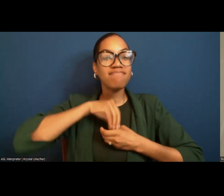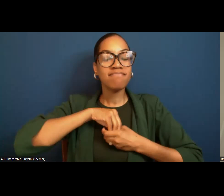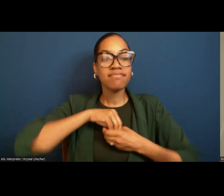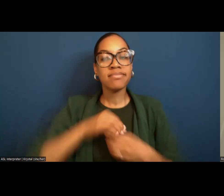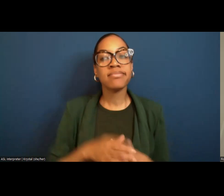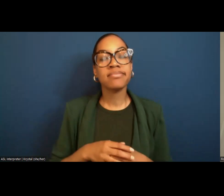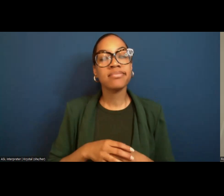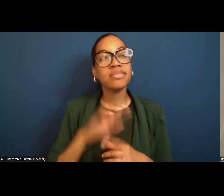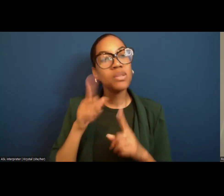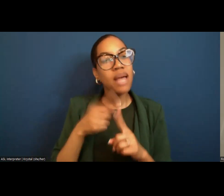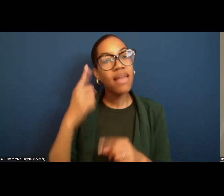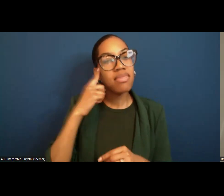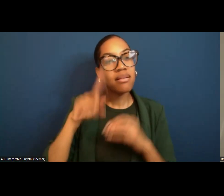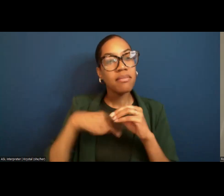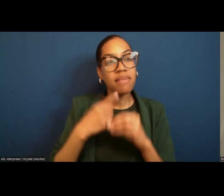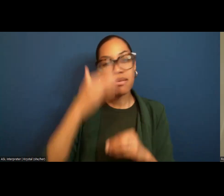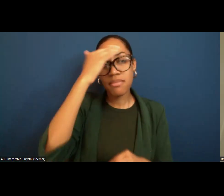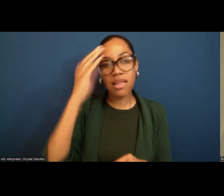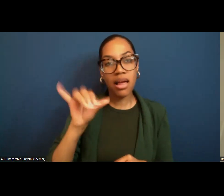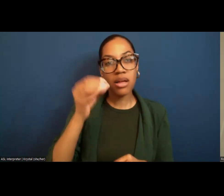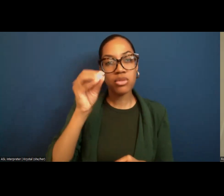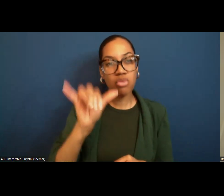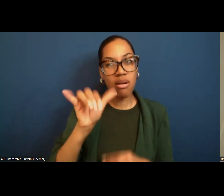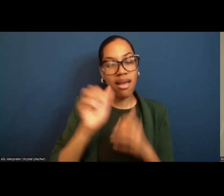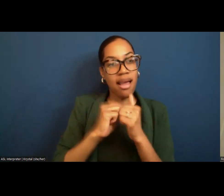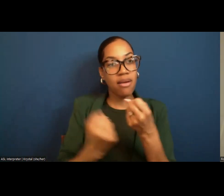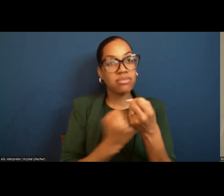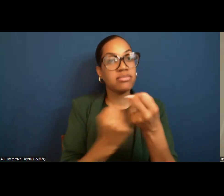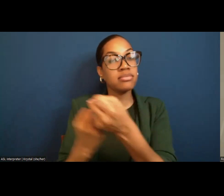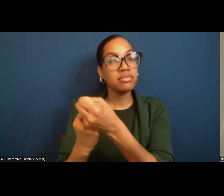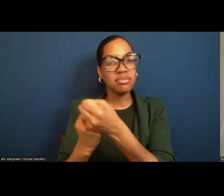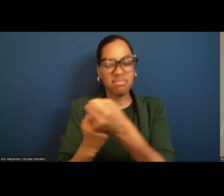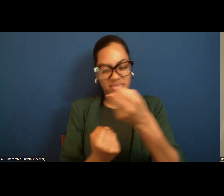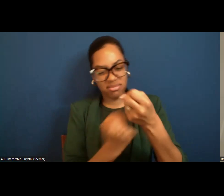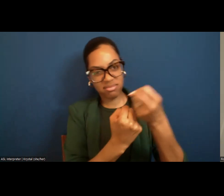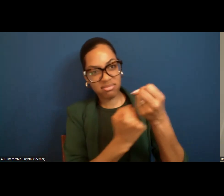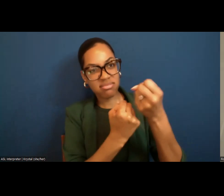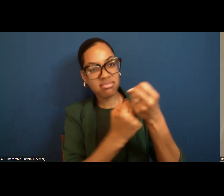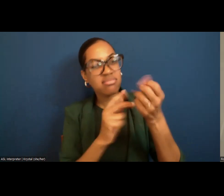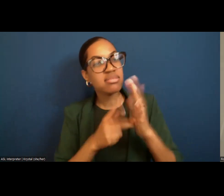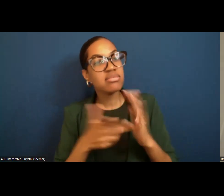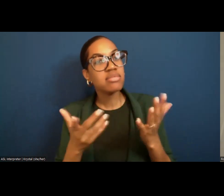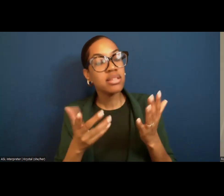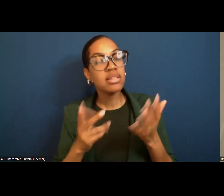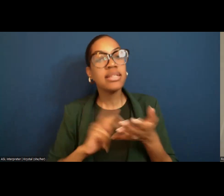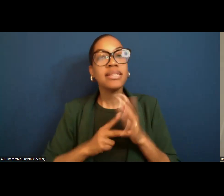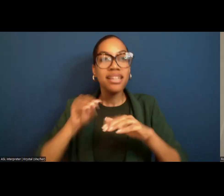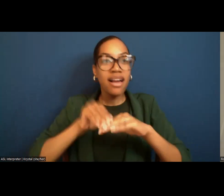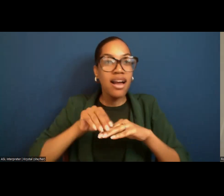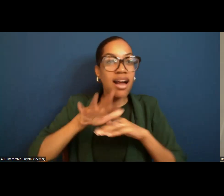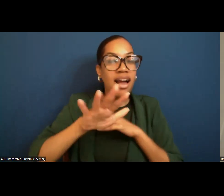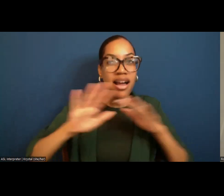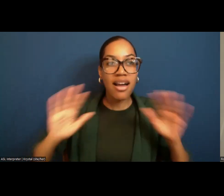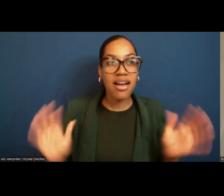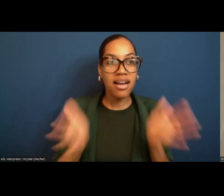joy, I think about what it means to actively recognize, celebrate, and foster the happiness and achievements and the full humanity of Black